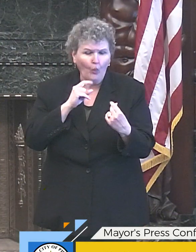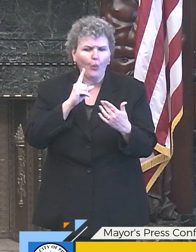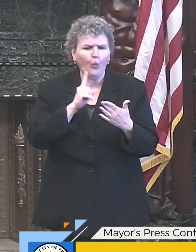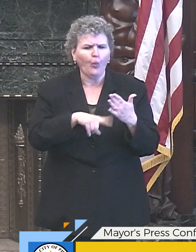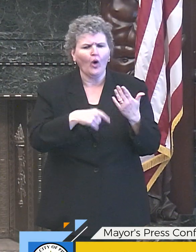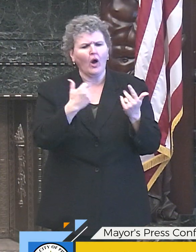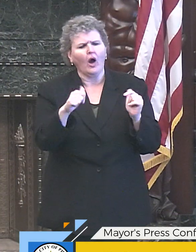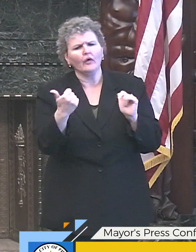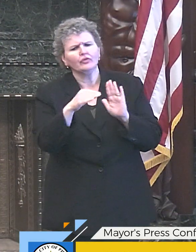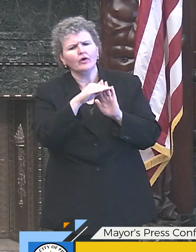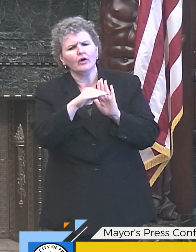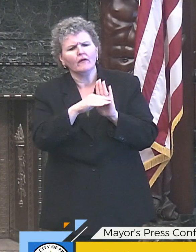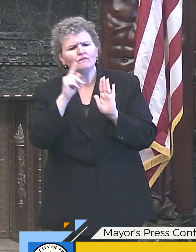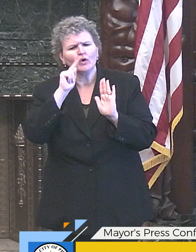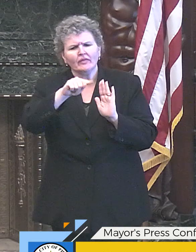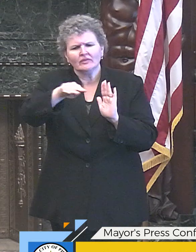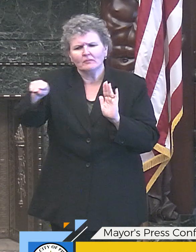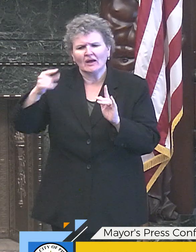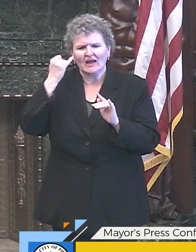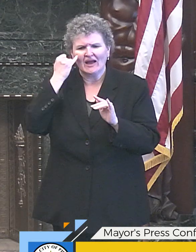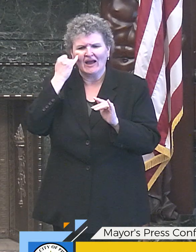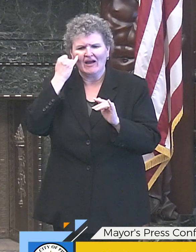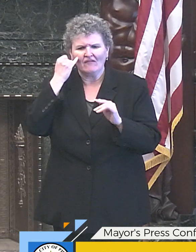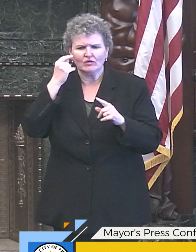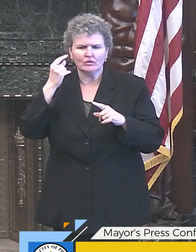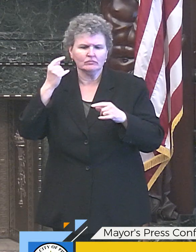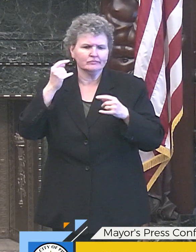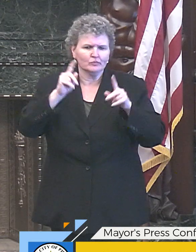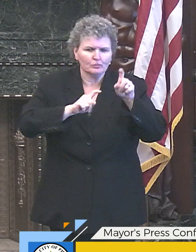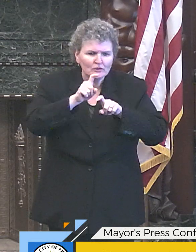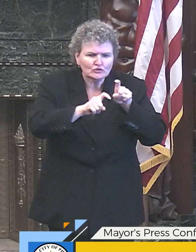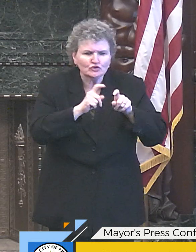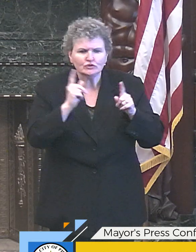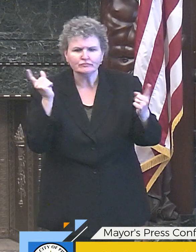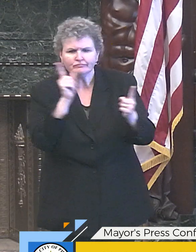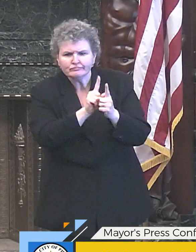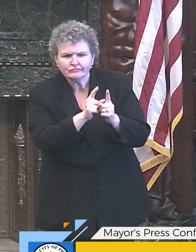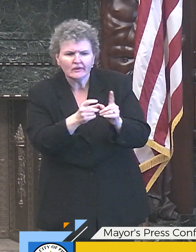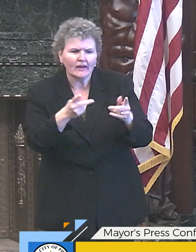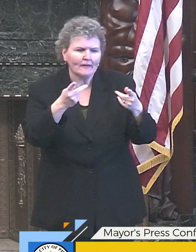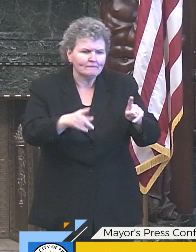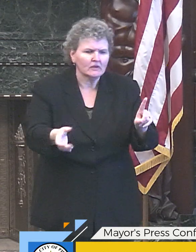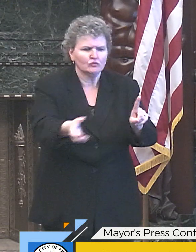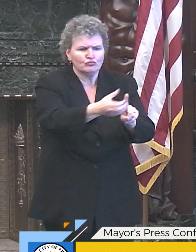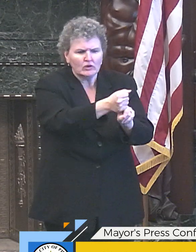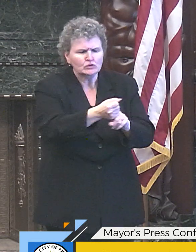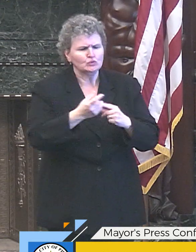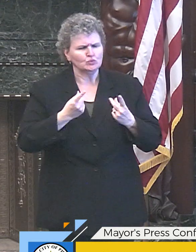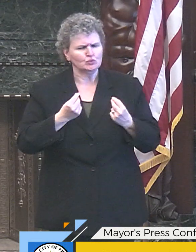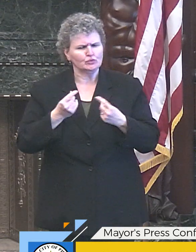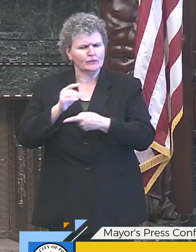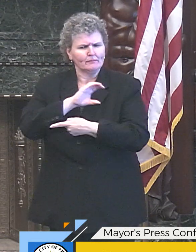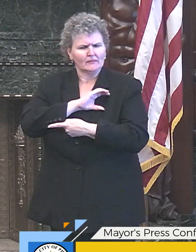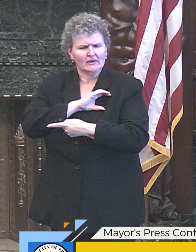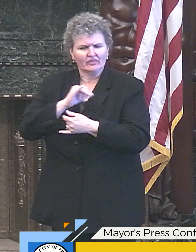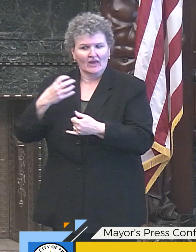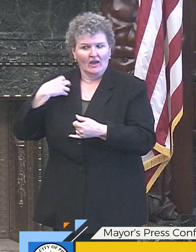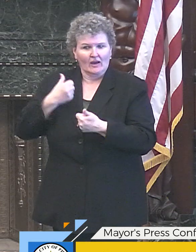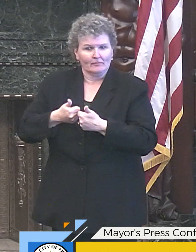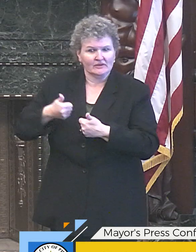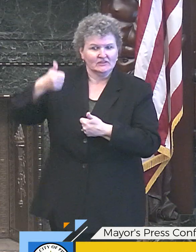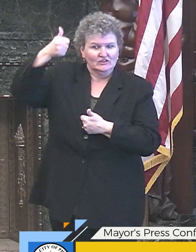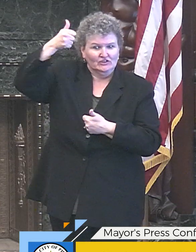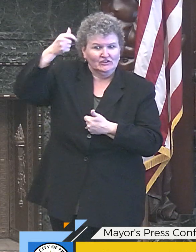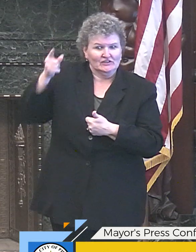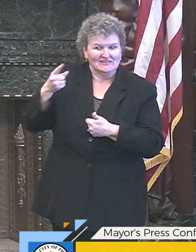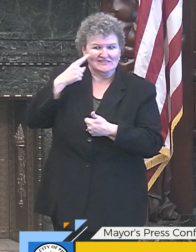them when questioning witnesses and making arrests and so forth? So the police commissioner has provided detailed instructions to all